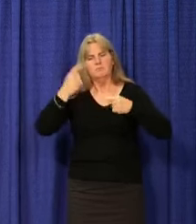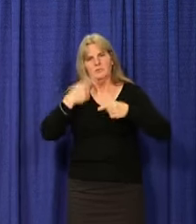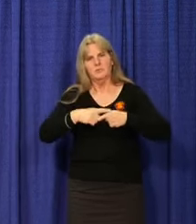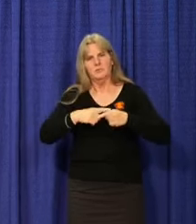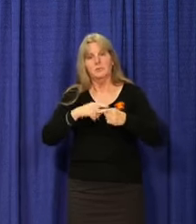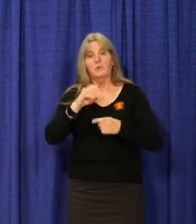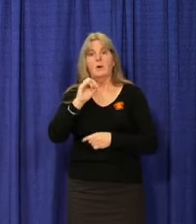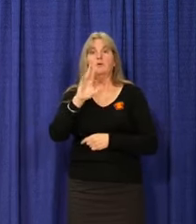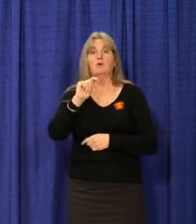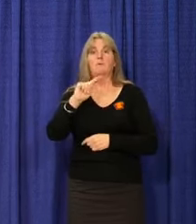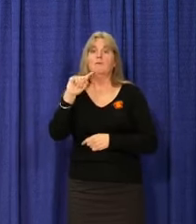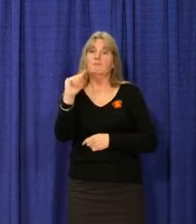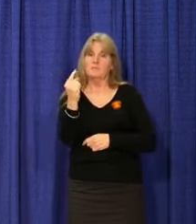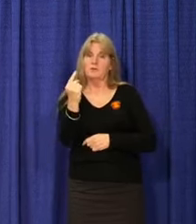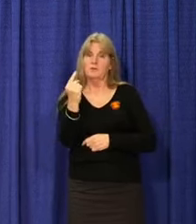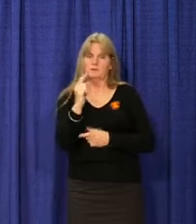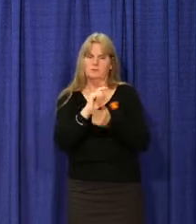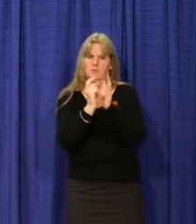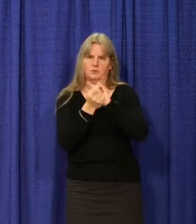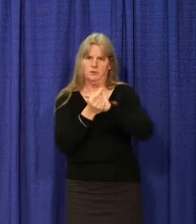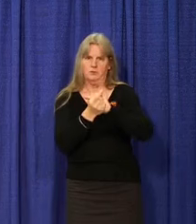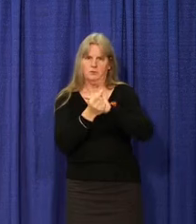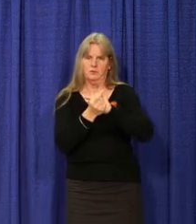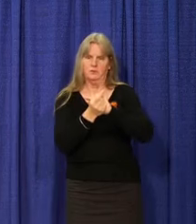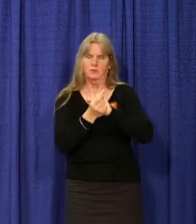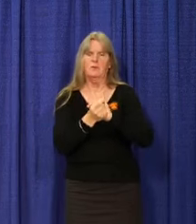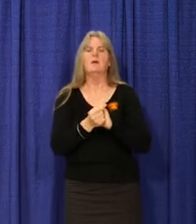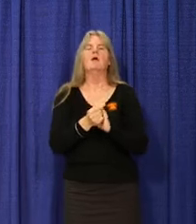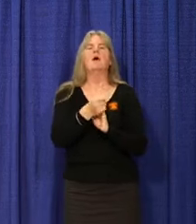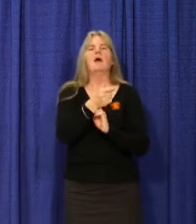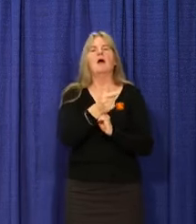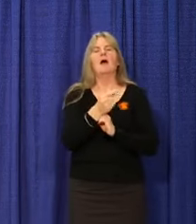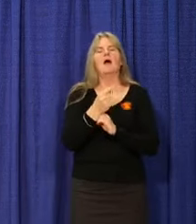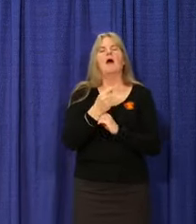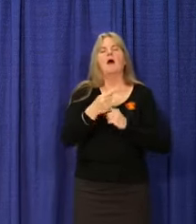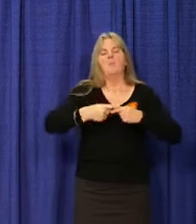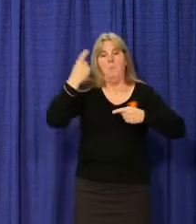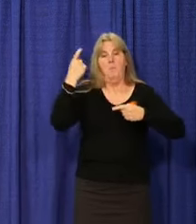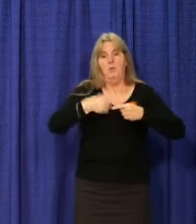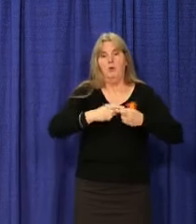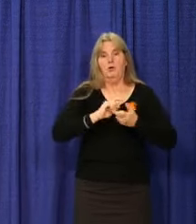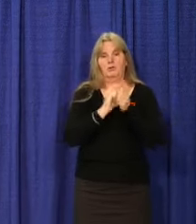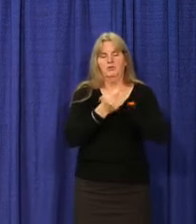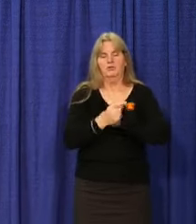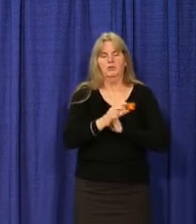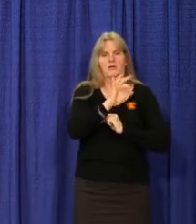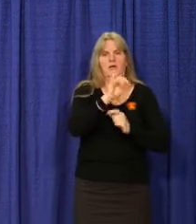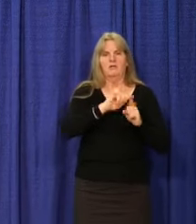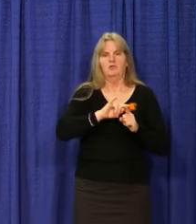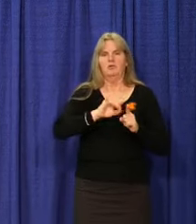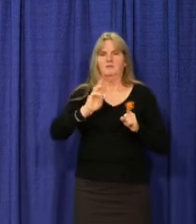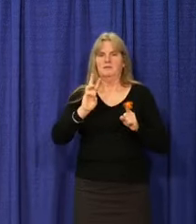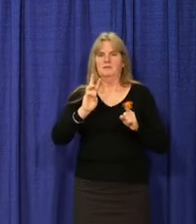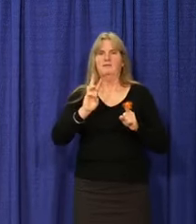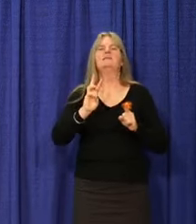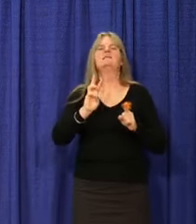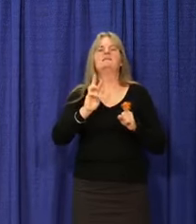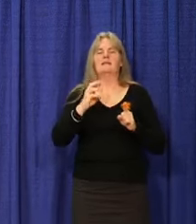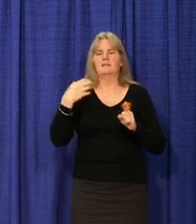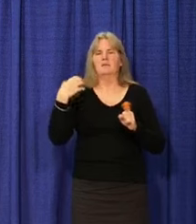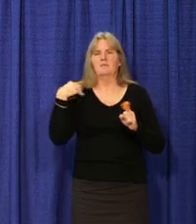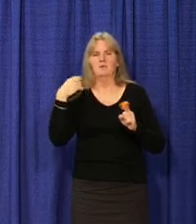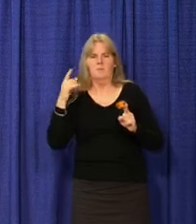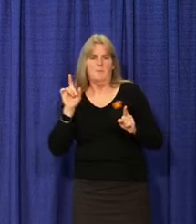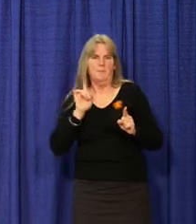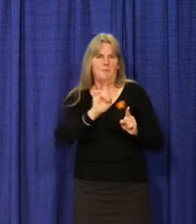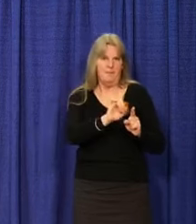October 1st, we are transitioning to a 9 a.m. to 6 p.m., 7 days a week in-person border